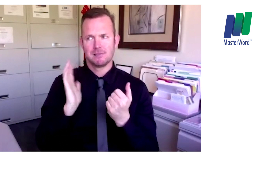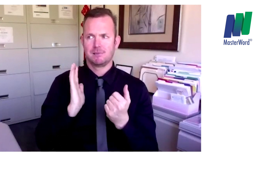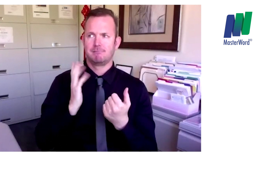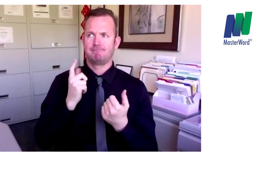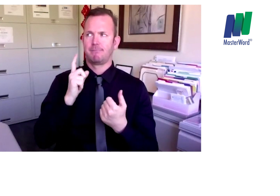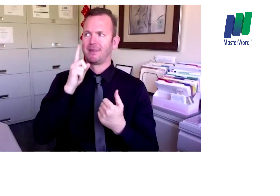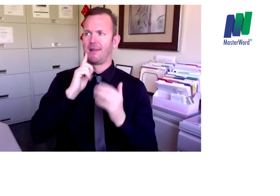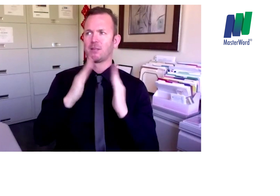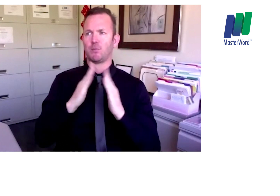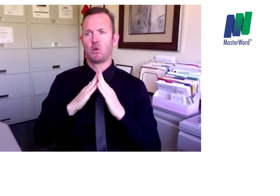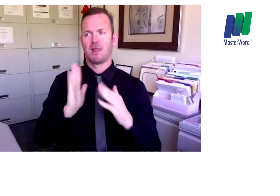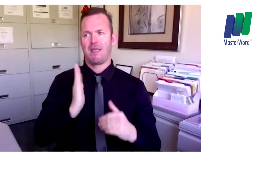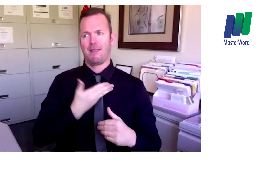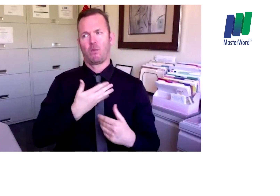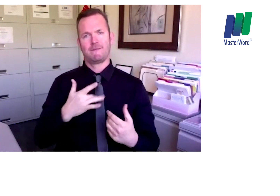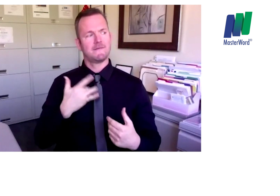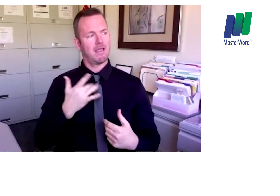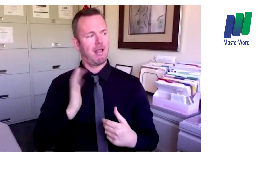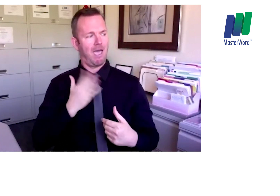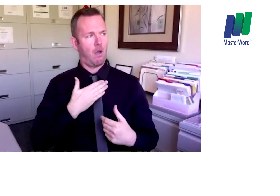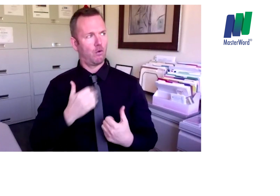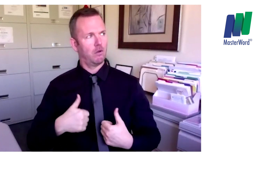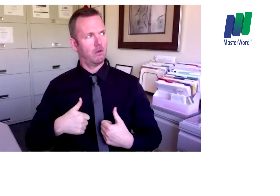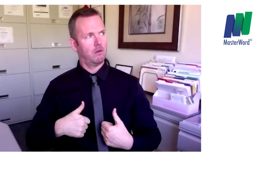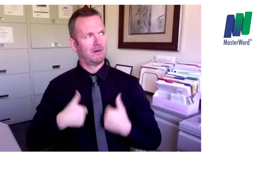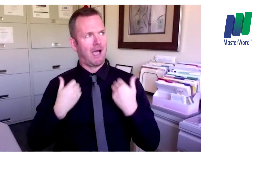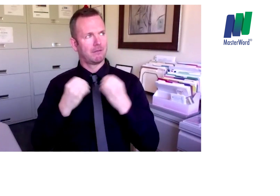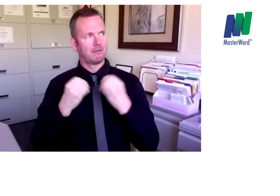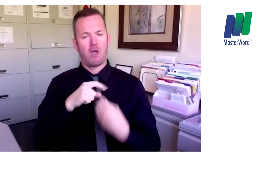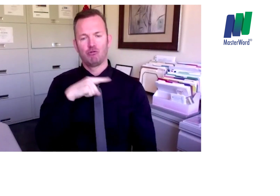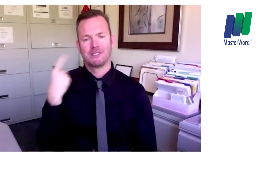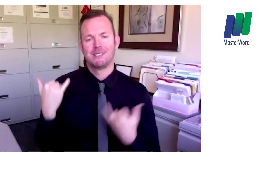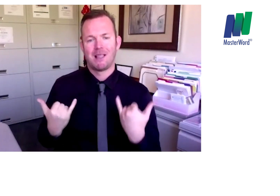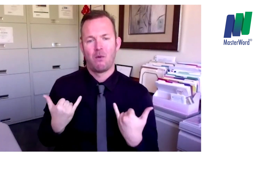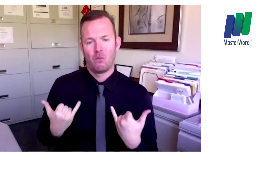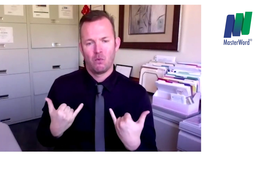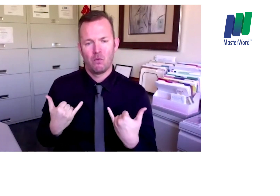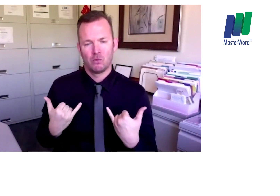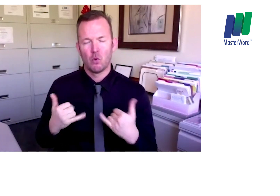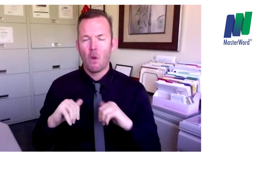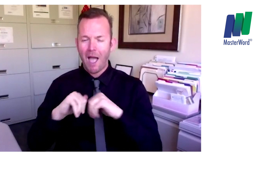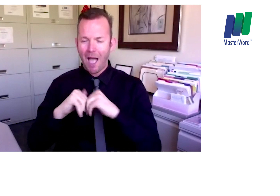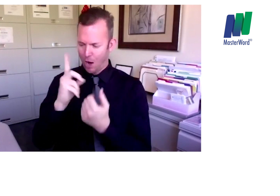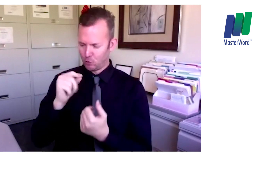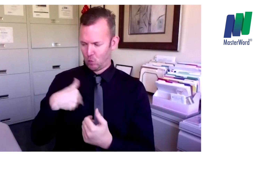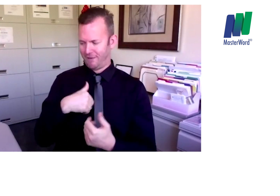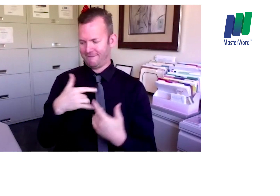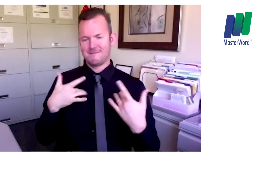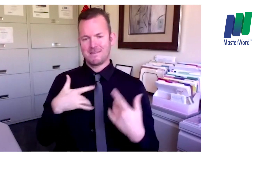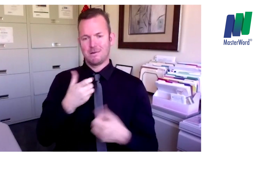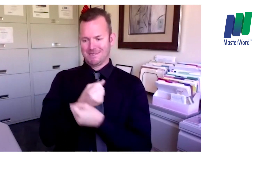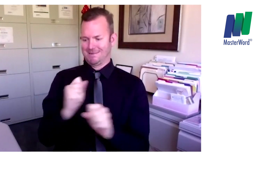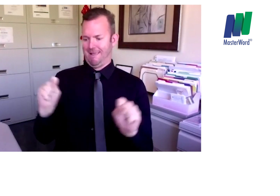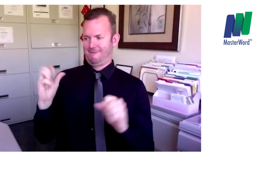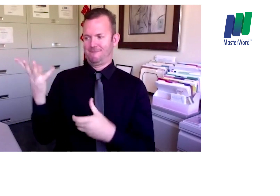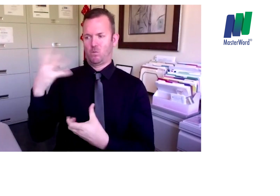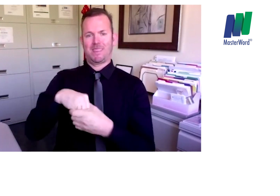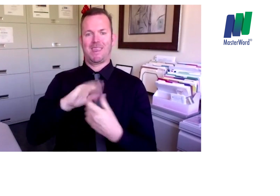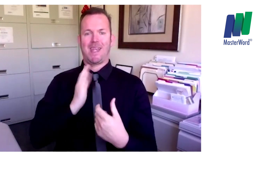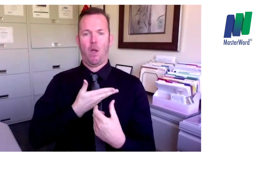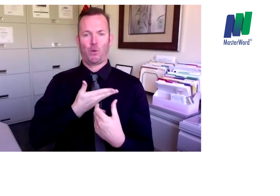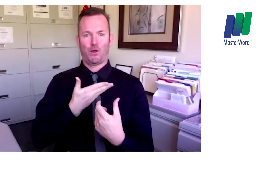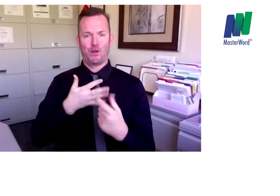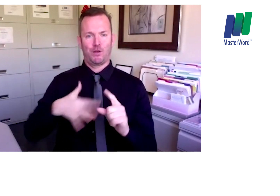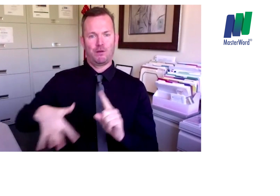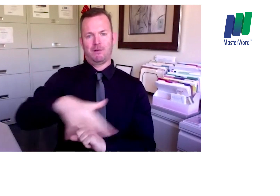to church when that is not actually what was being said at all. So there's a lot of confusion. There's a lot of risk that we're